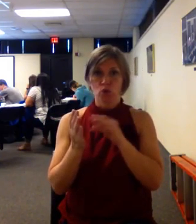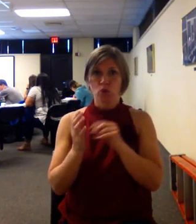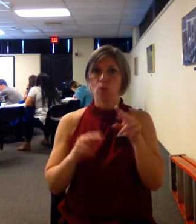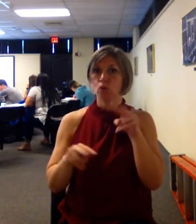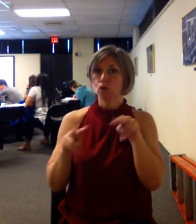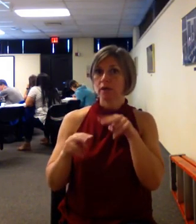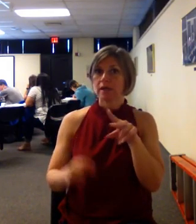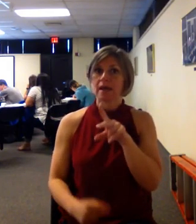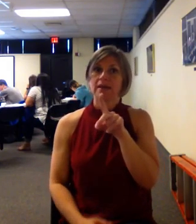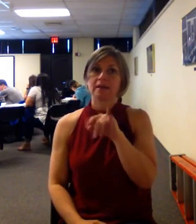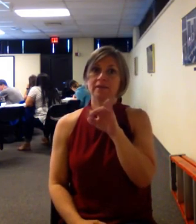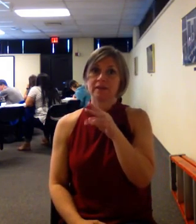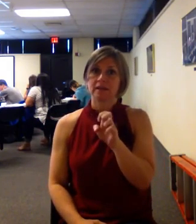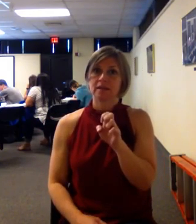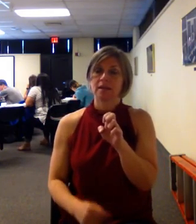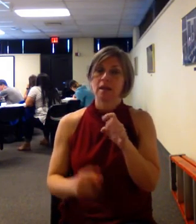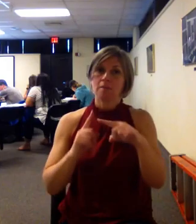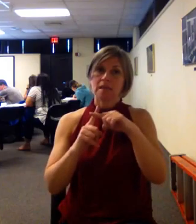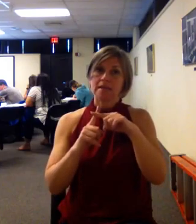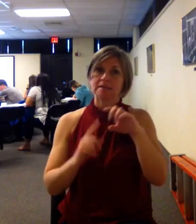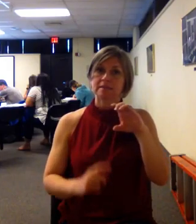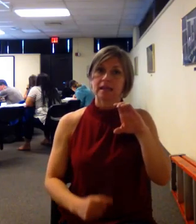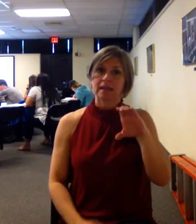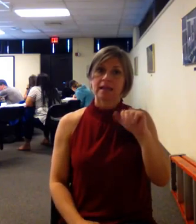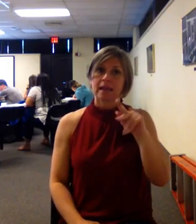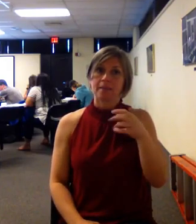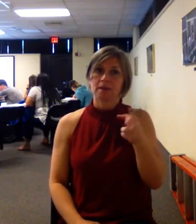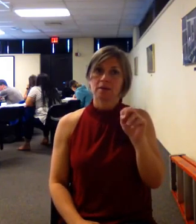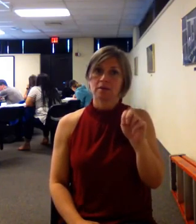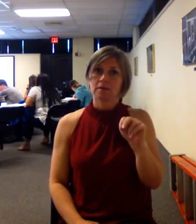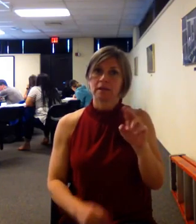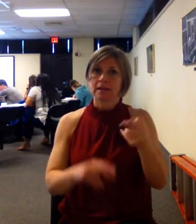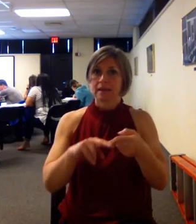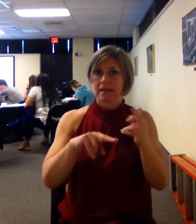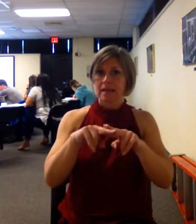plus capital gain. They're just trying to reinforce this to you. This was from exam 2,